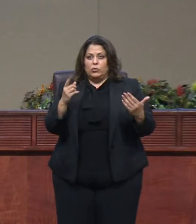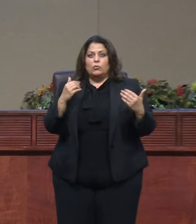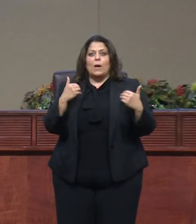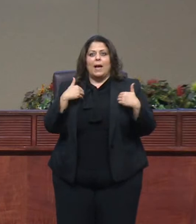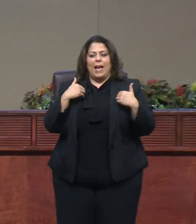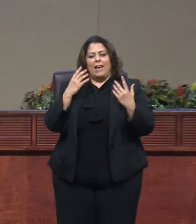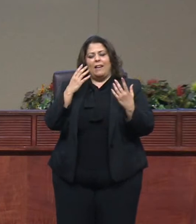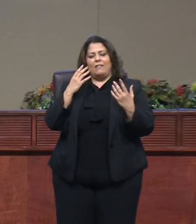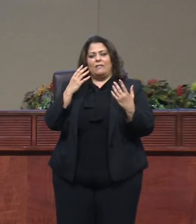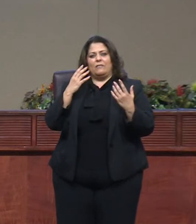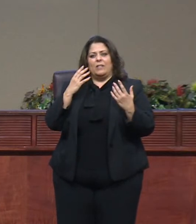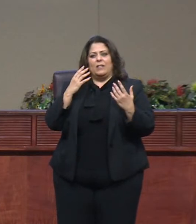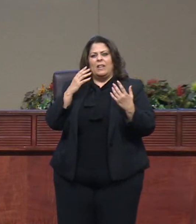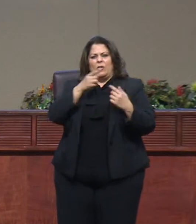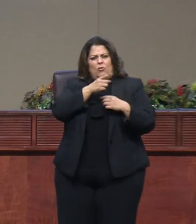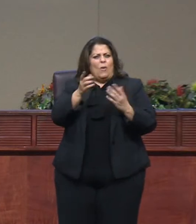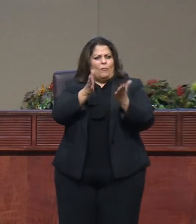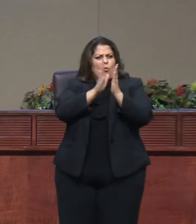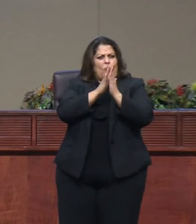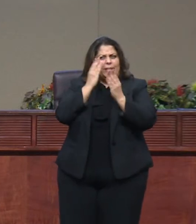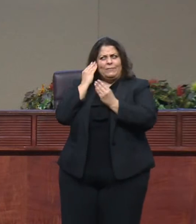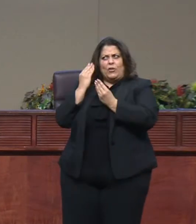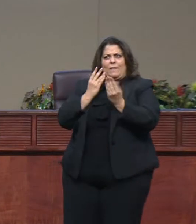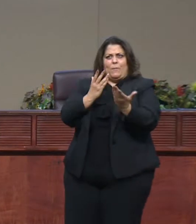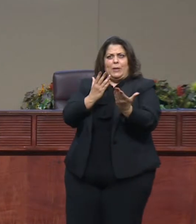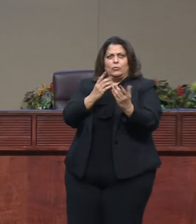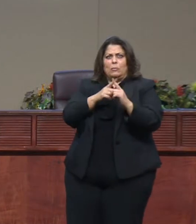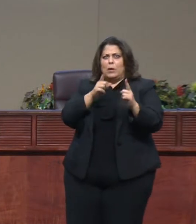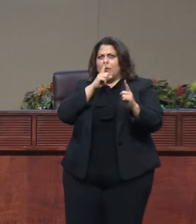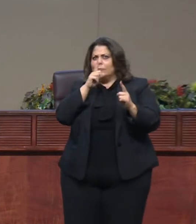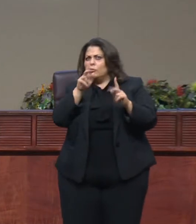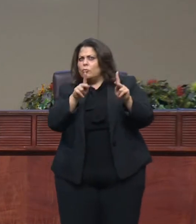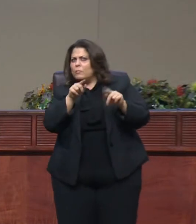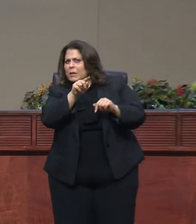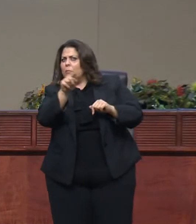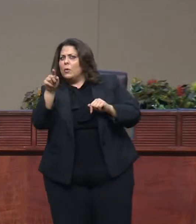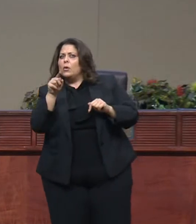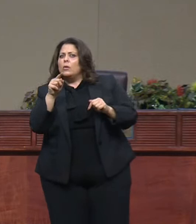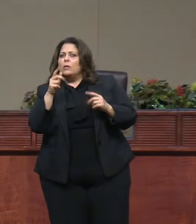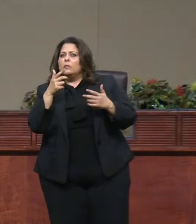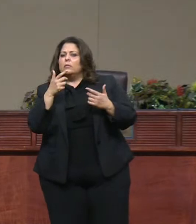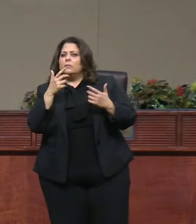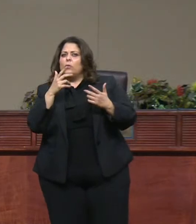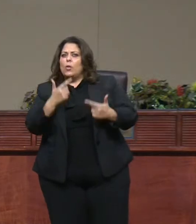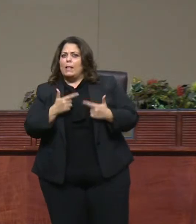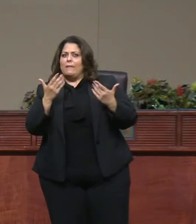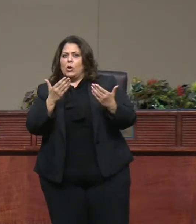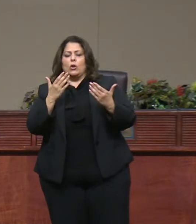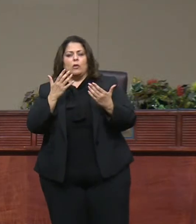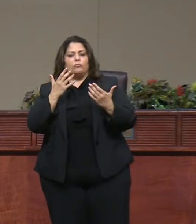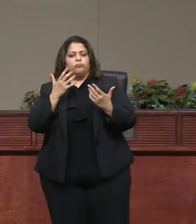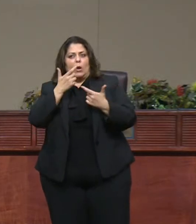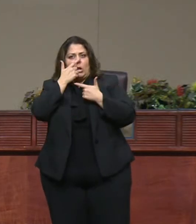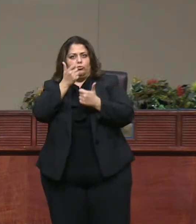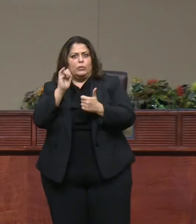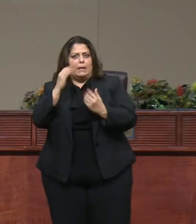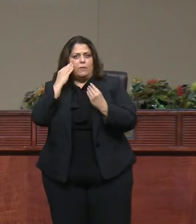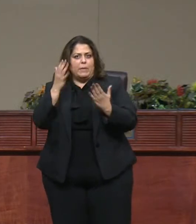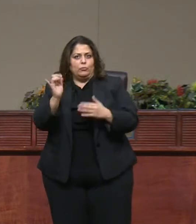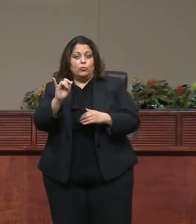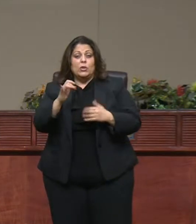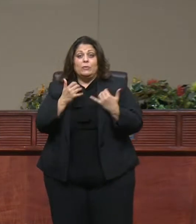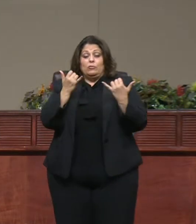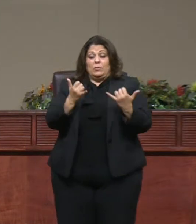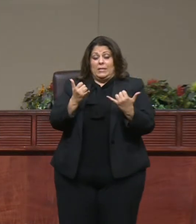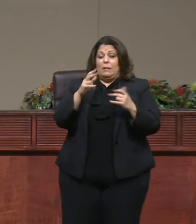that was requested by the media, but probably our residents will find very informative. With regard to today, our positivity rate